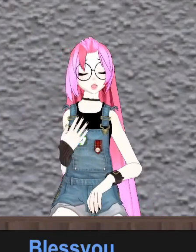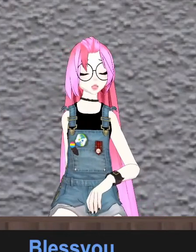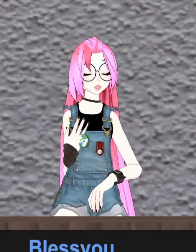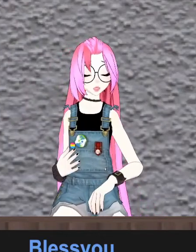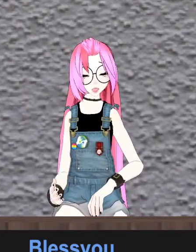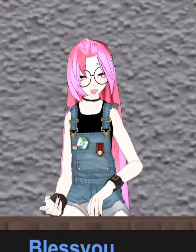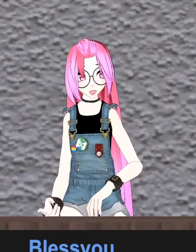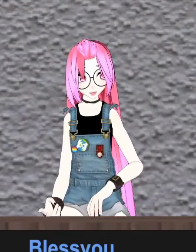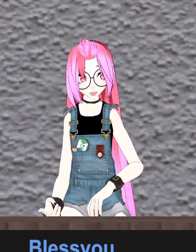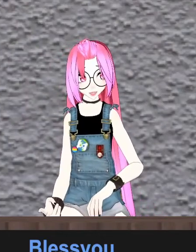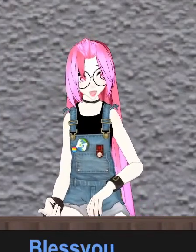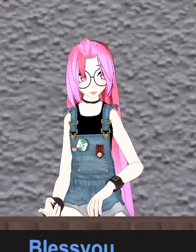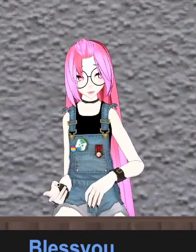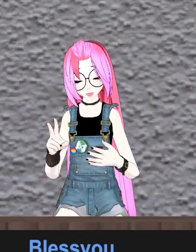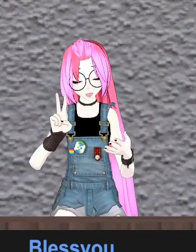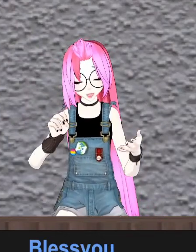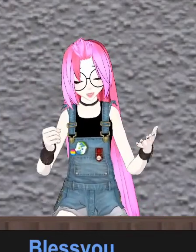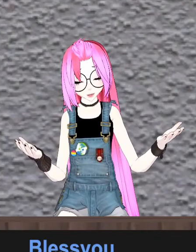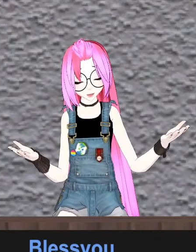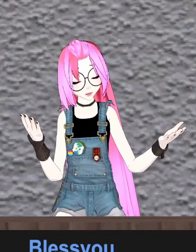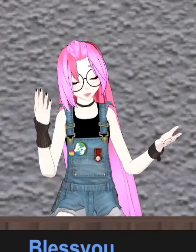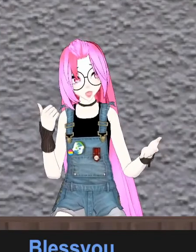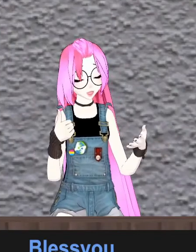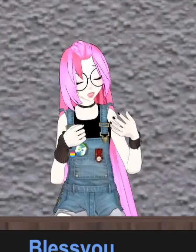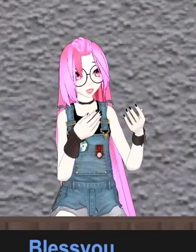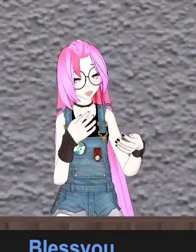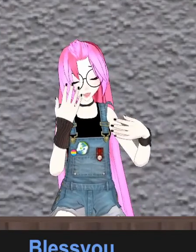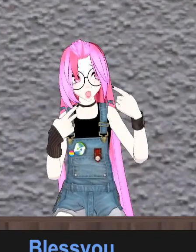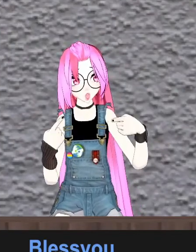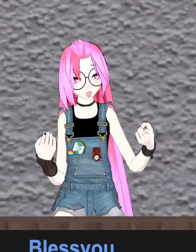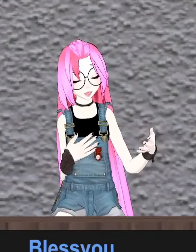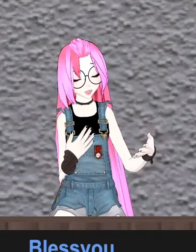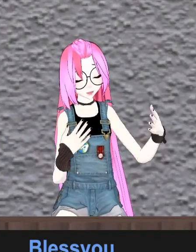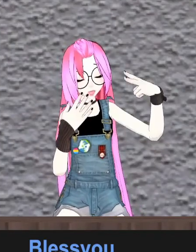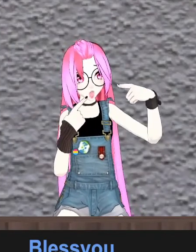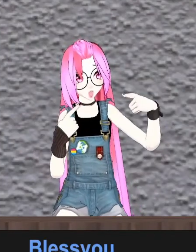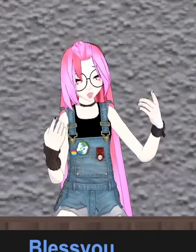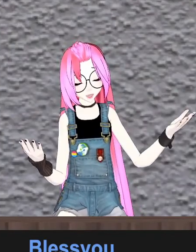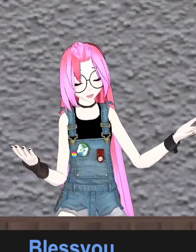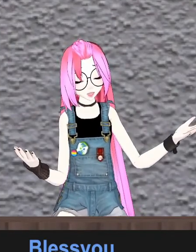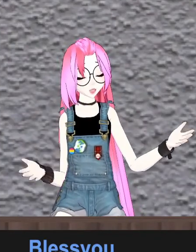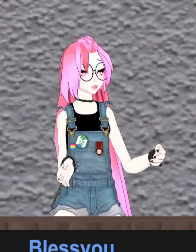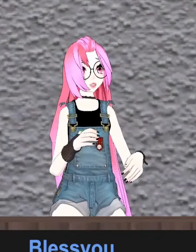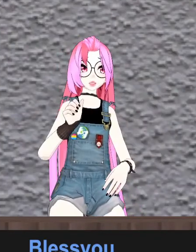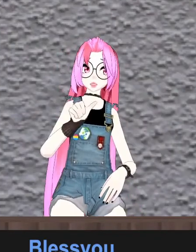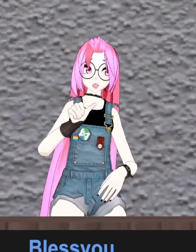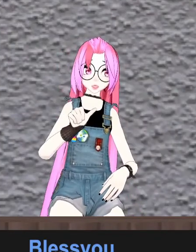Please. And you're looking at this person like, no, dude. Why would I give you my glasses? These are my glasses, bro. It's basically the same